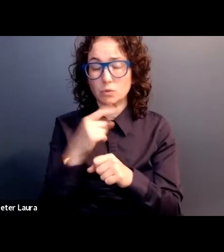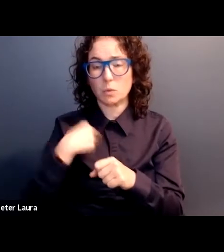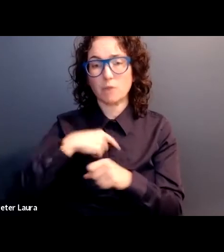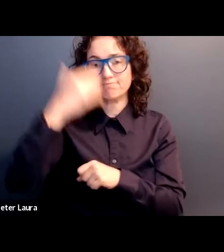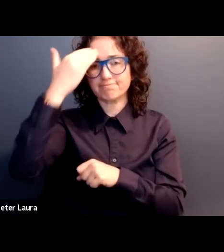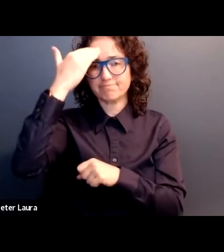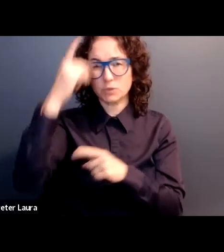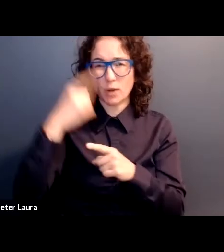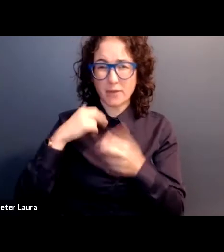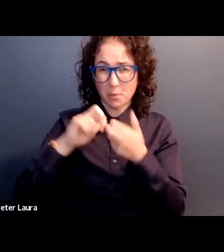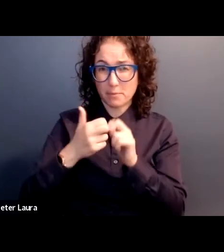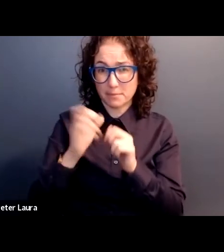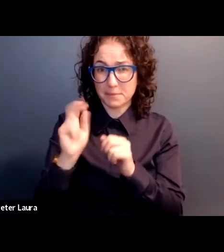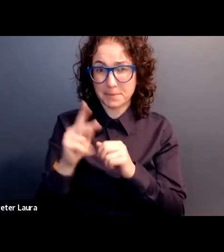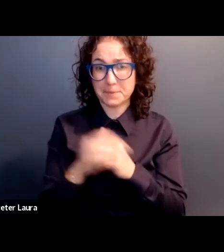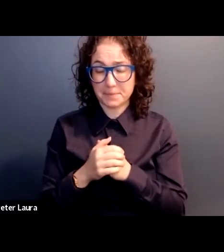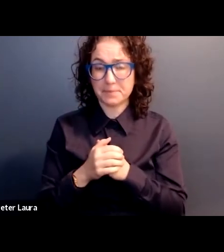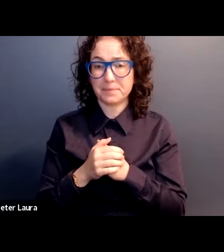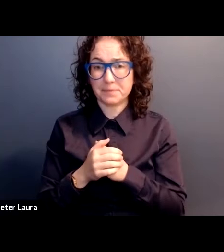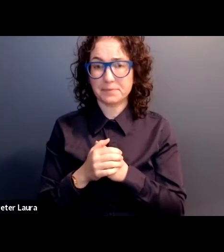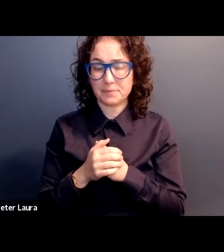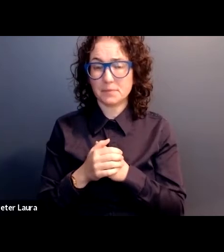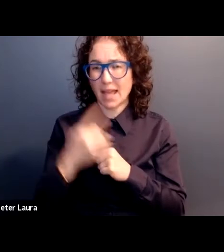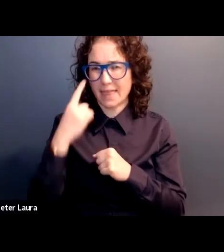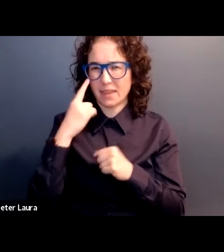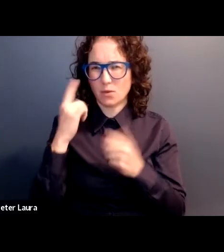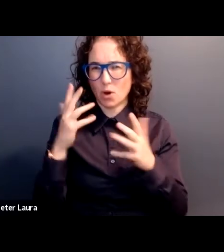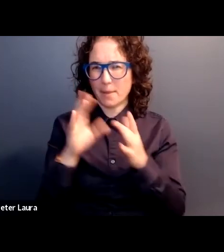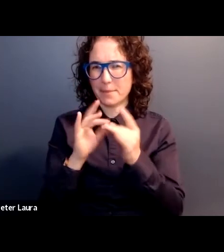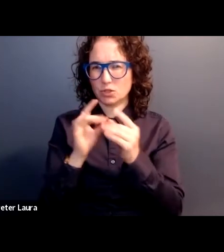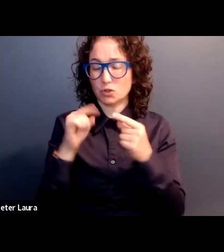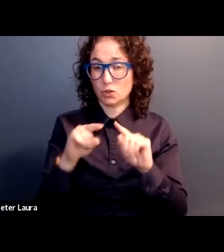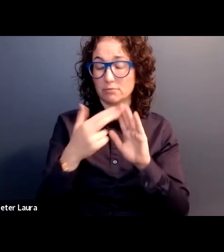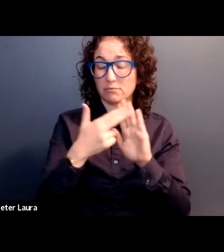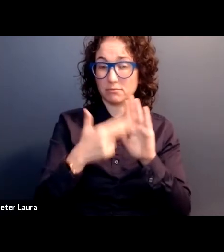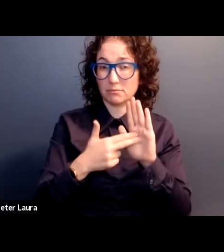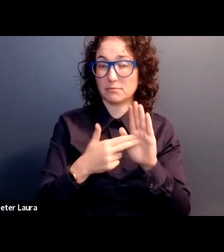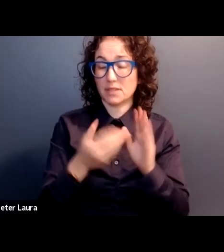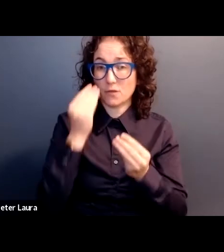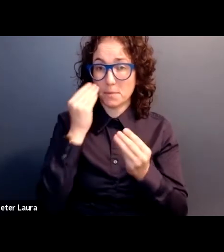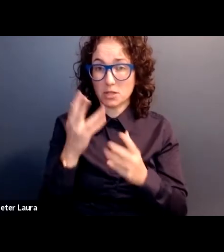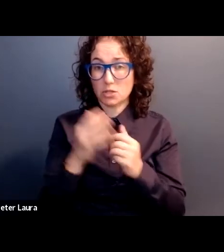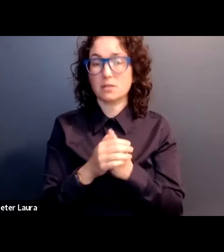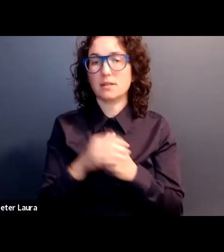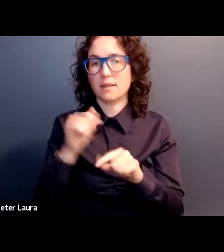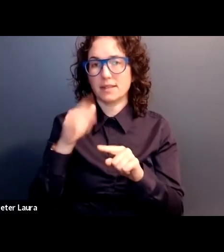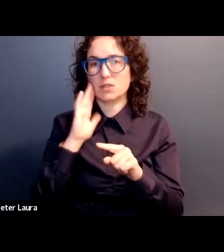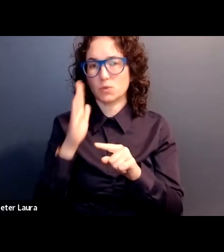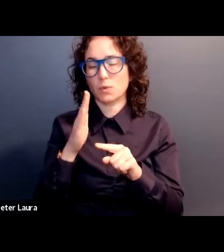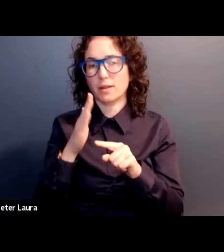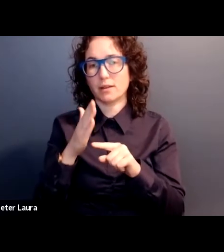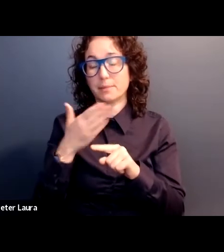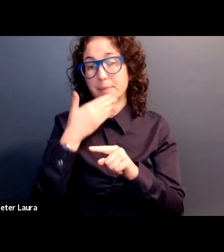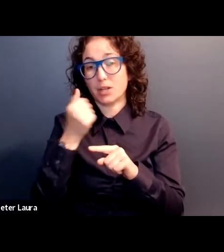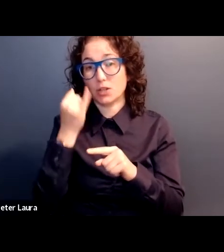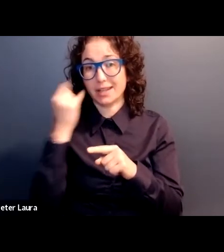that if you're having any issues. And as I think was mentioned in the registration information, this will all work much better if you're